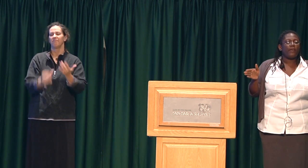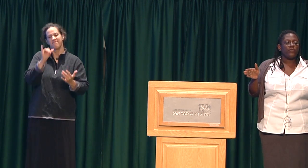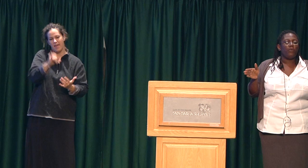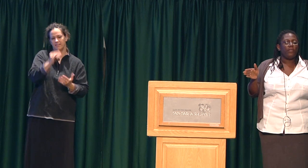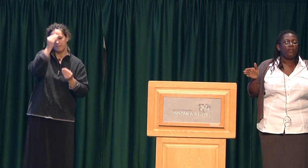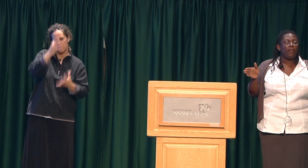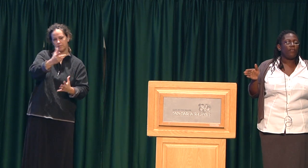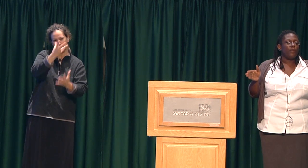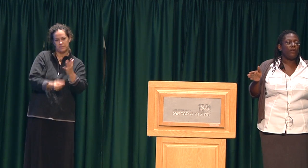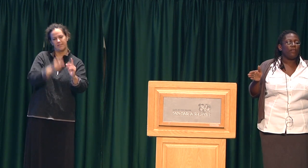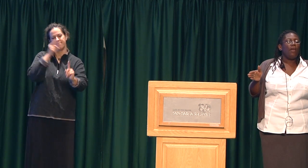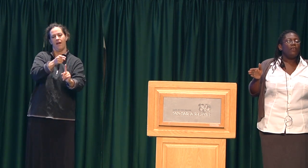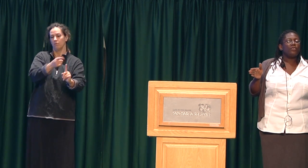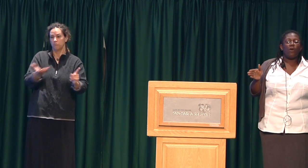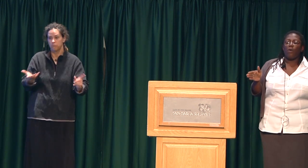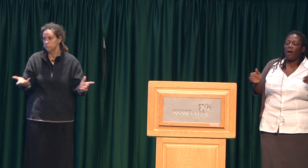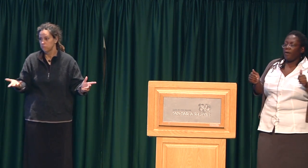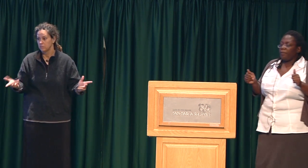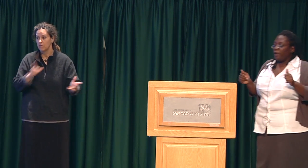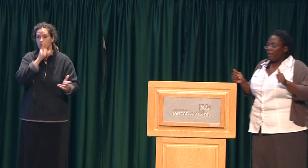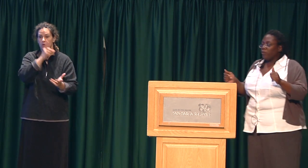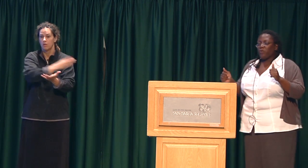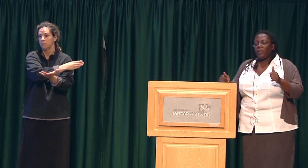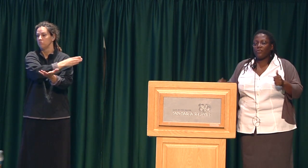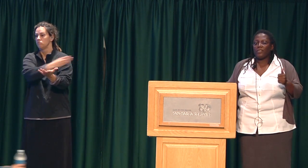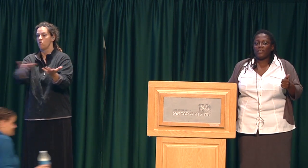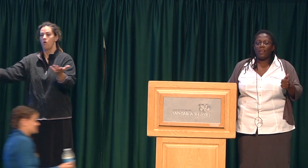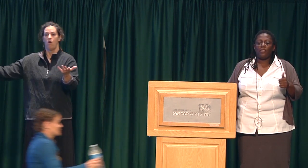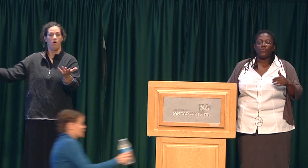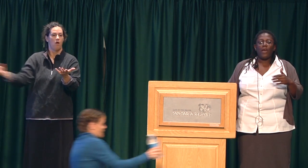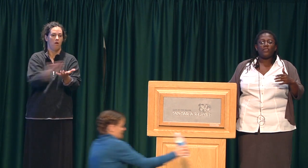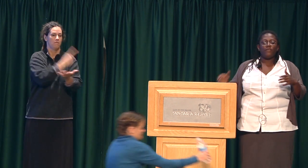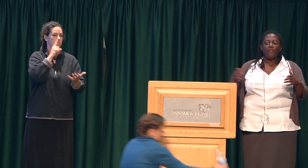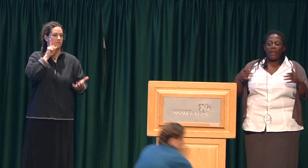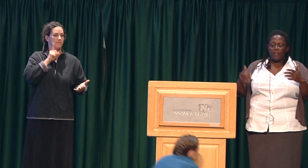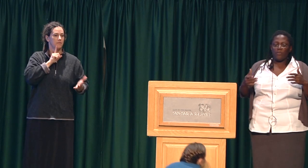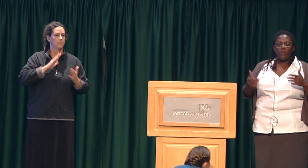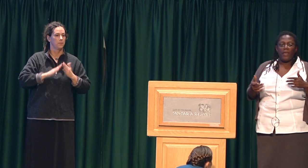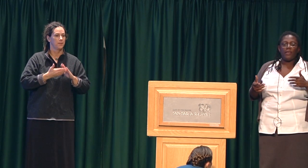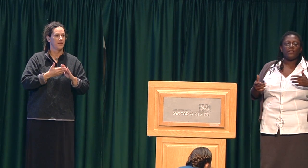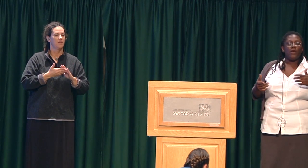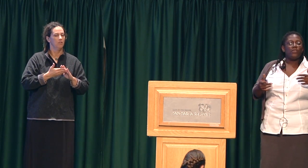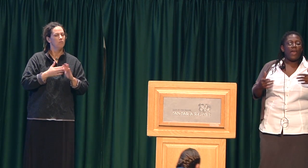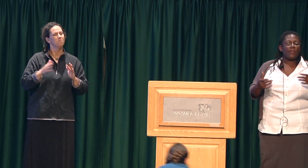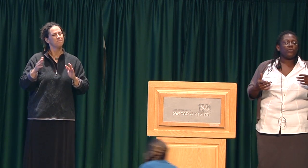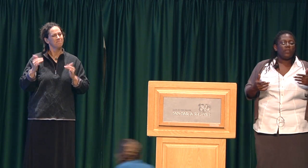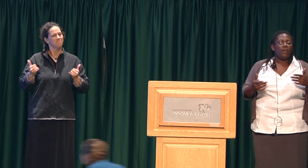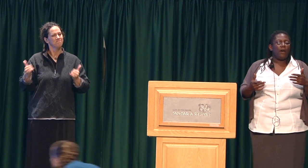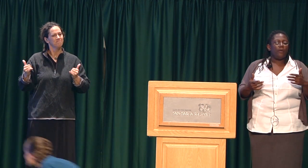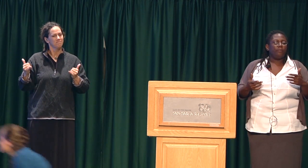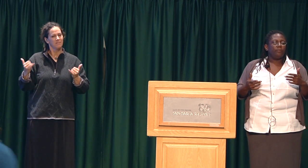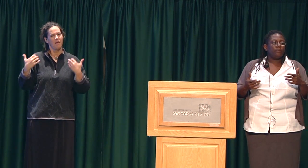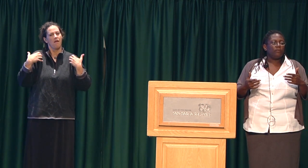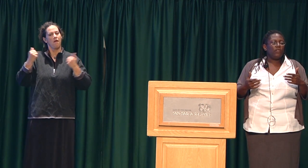broad spectrum with the deaf community. So it was a really interesting study, and they're trying to devise other ways to